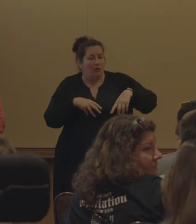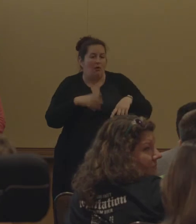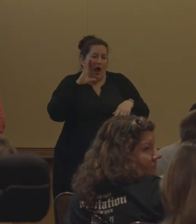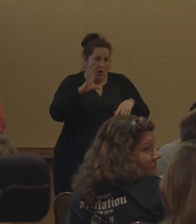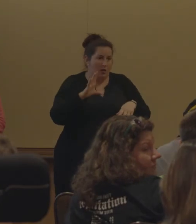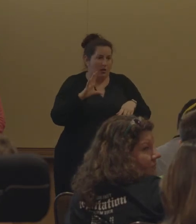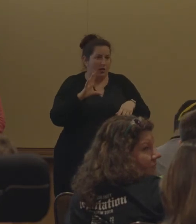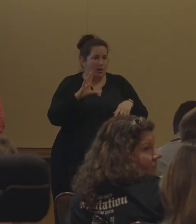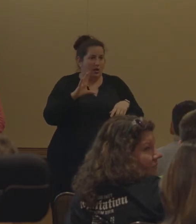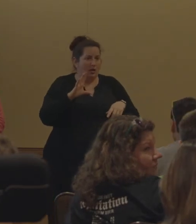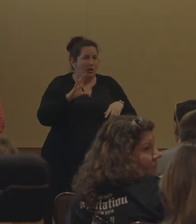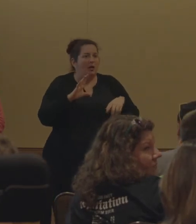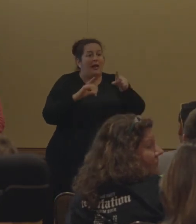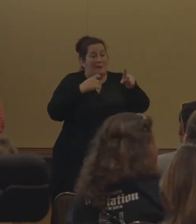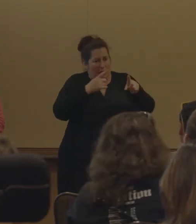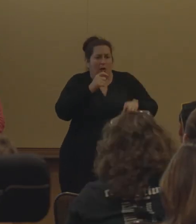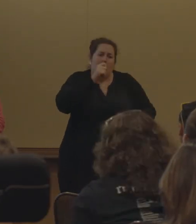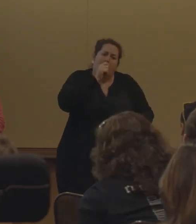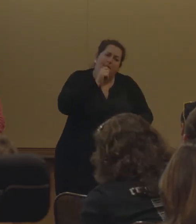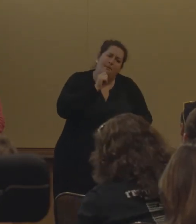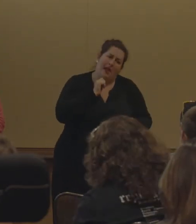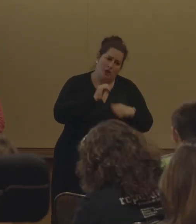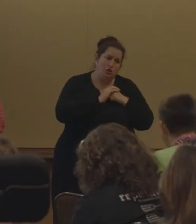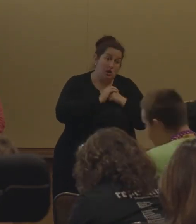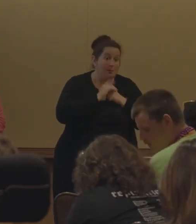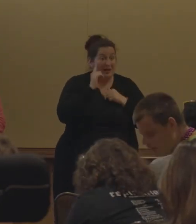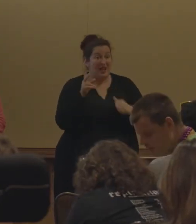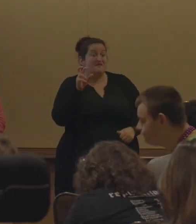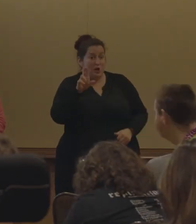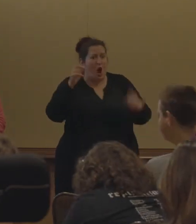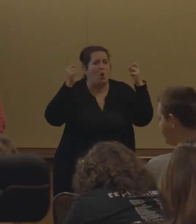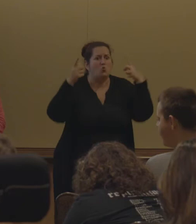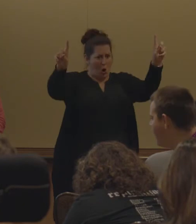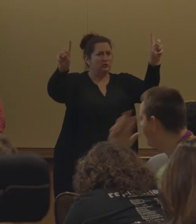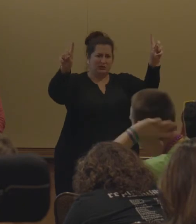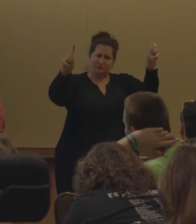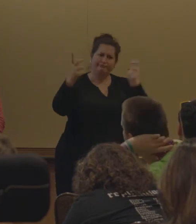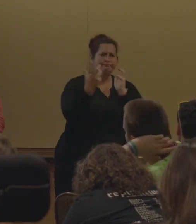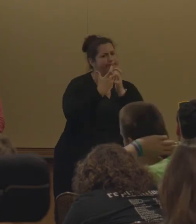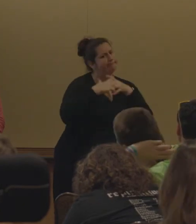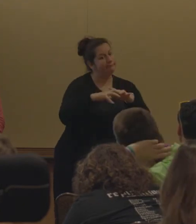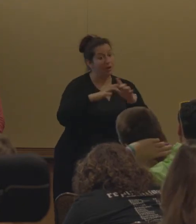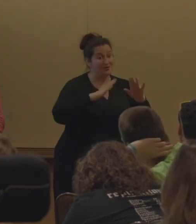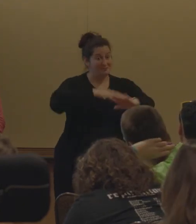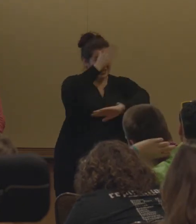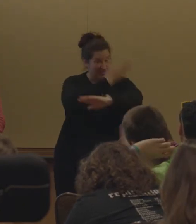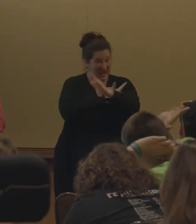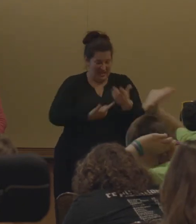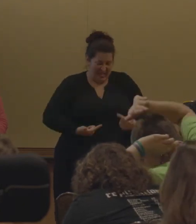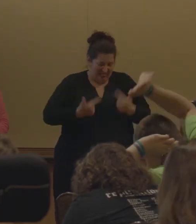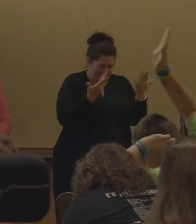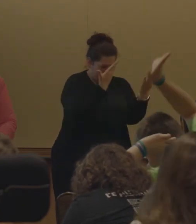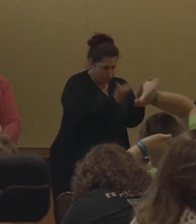say this, be patient, because VR does work. My son is a living testimony